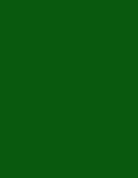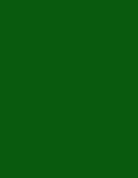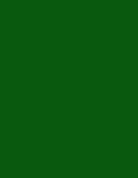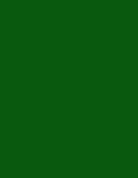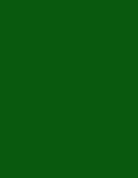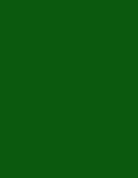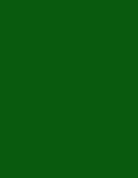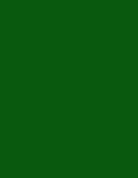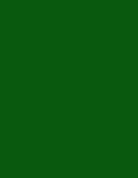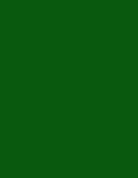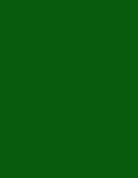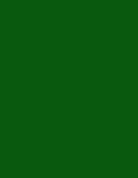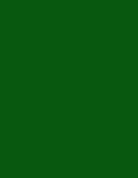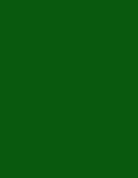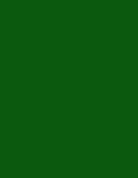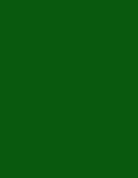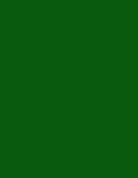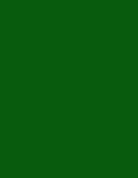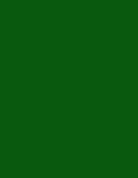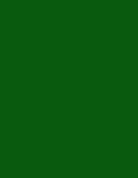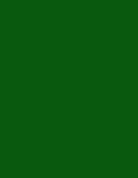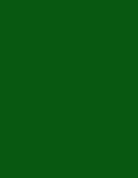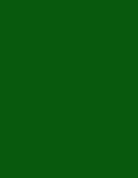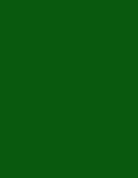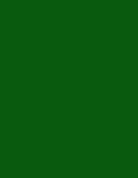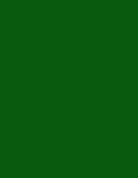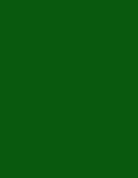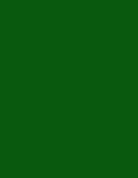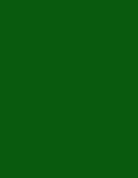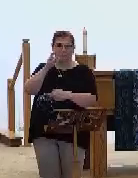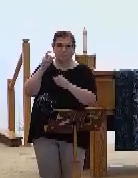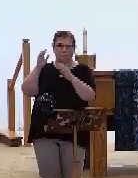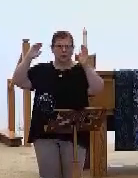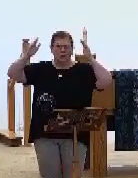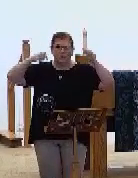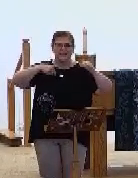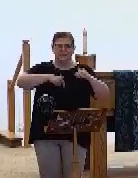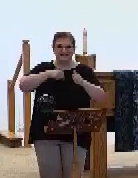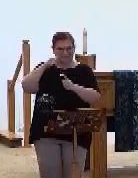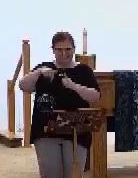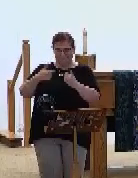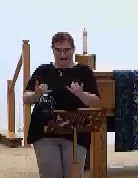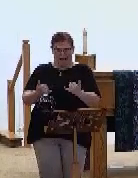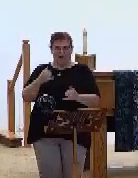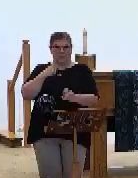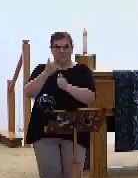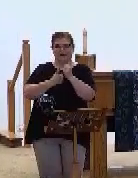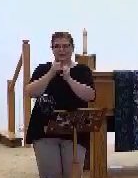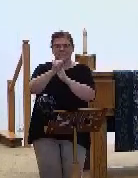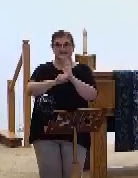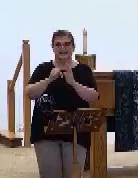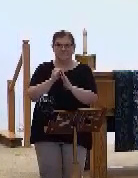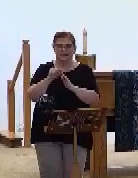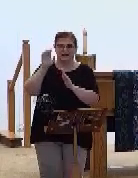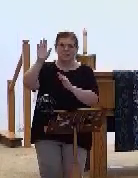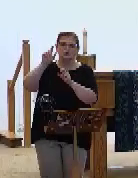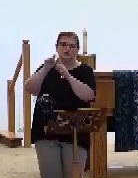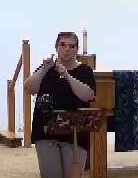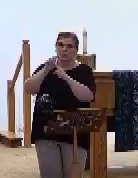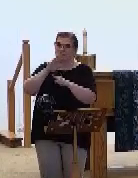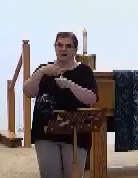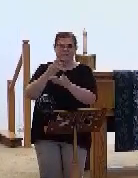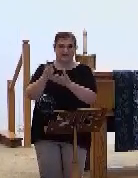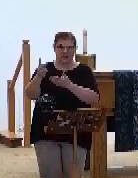Blessed be the Holy Trinity, one God, who greets us in this and every season, whose word never fails, and whose promise is sure.